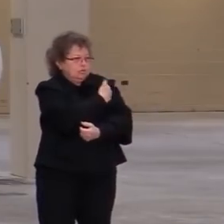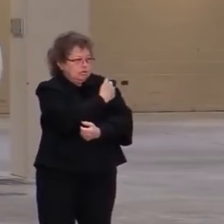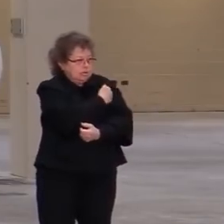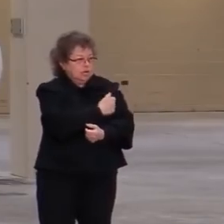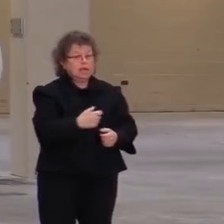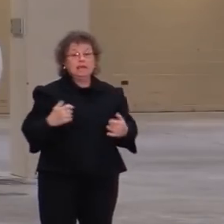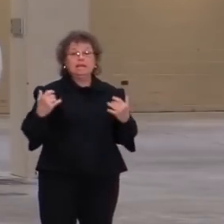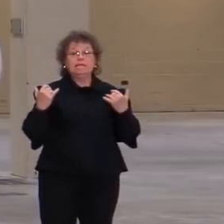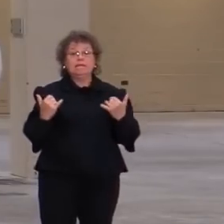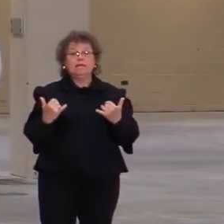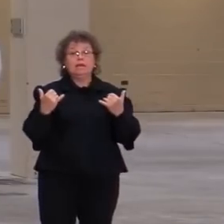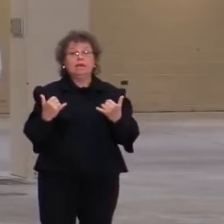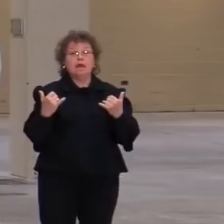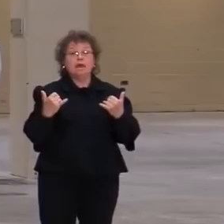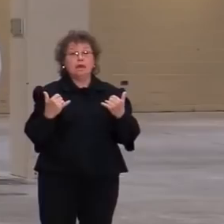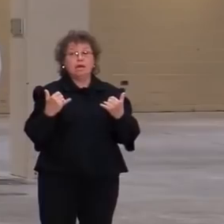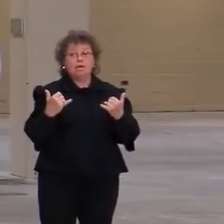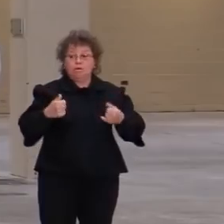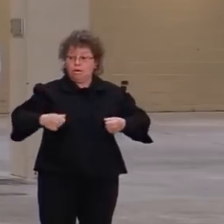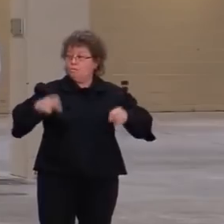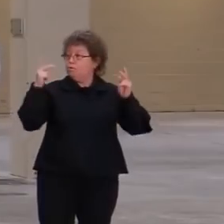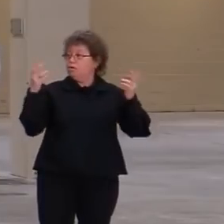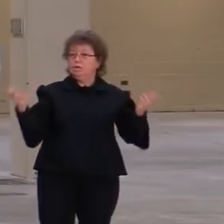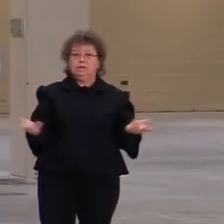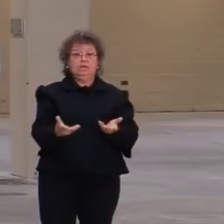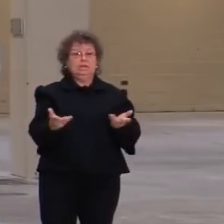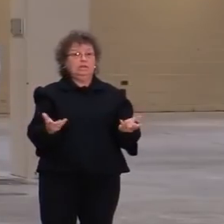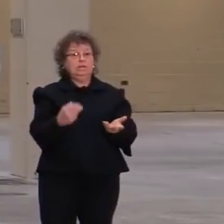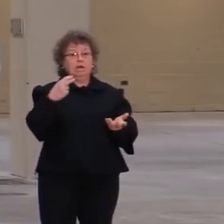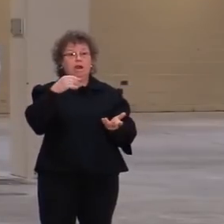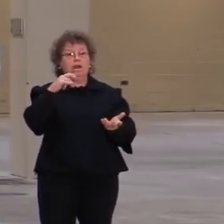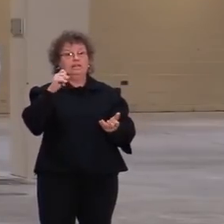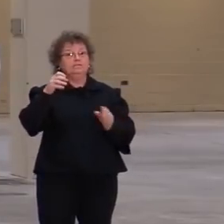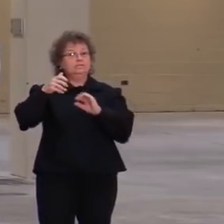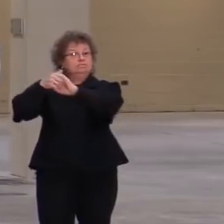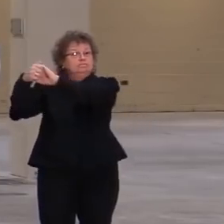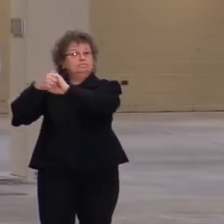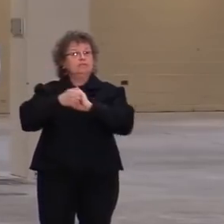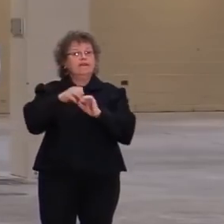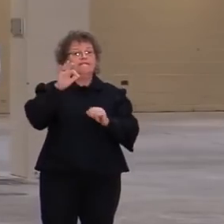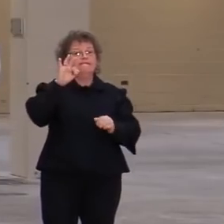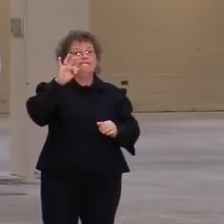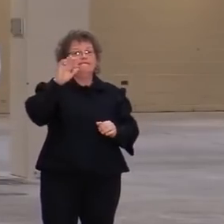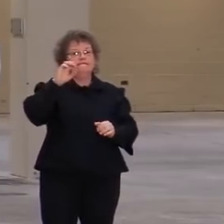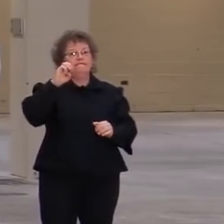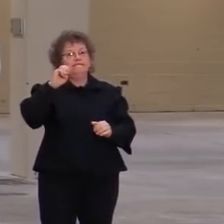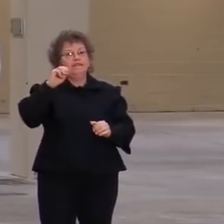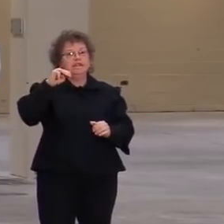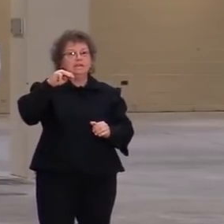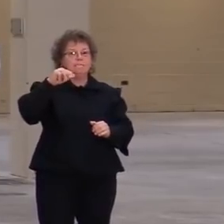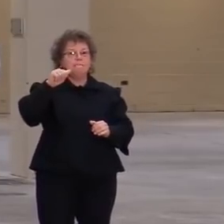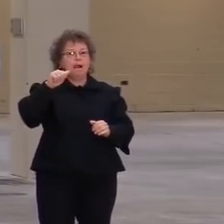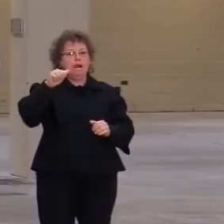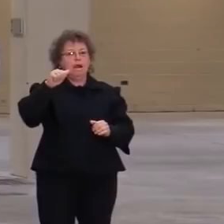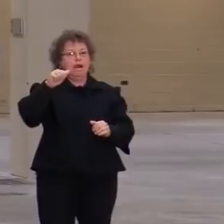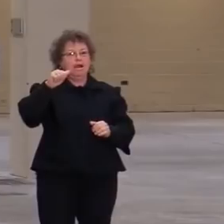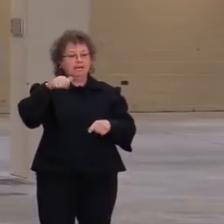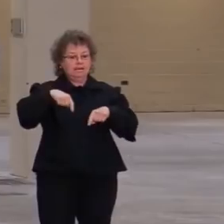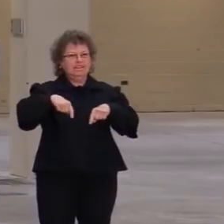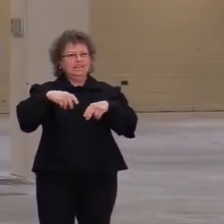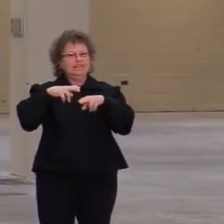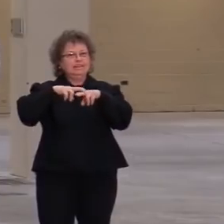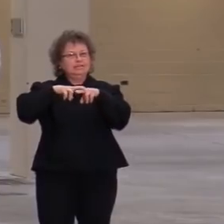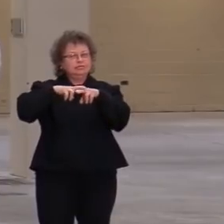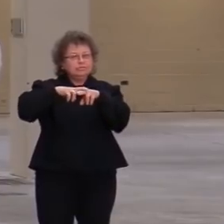an opportunity with FEMA here at the Hines to write on our major public